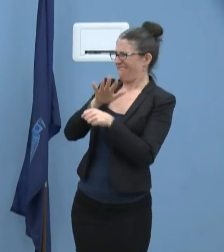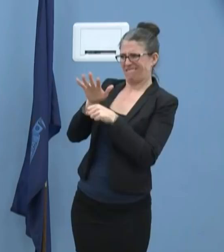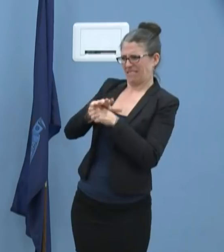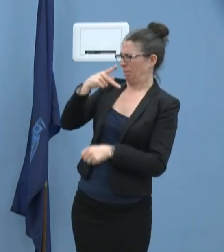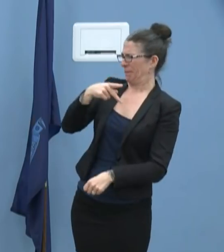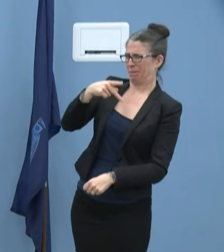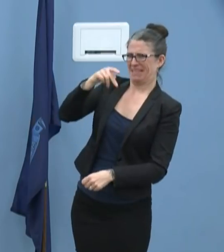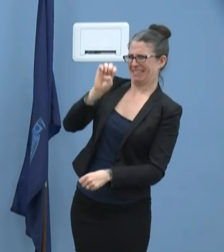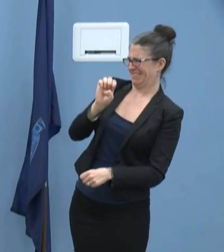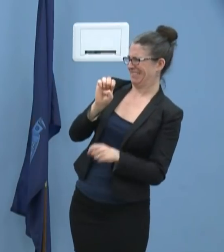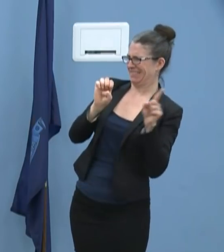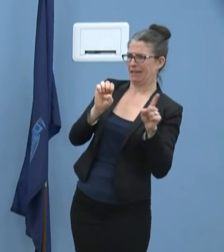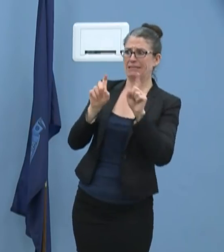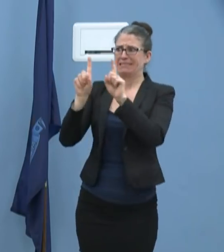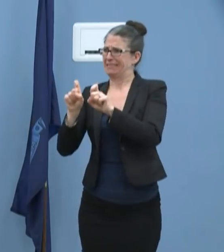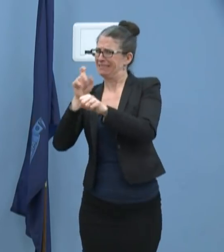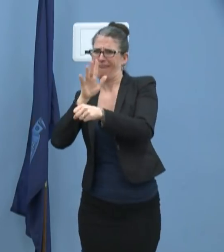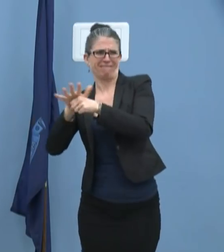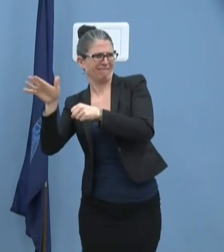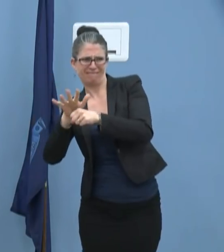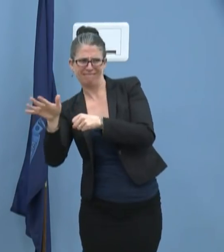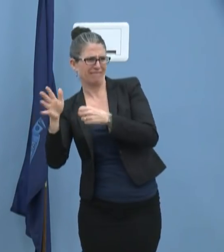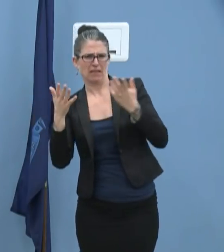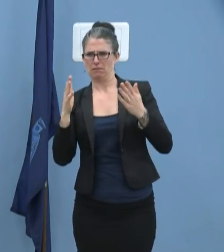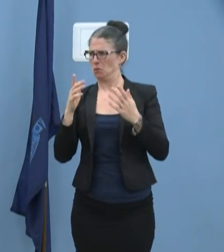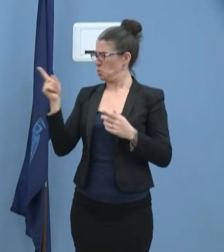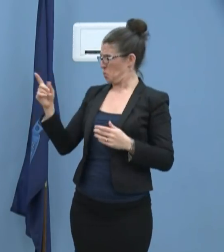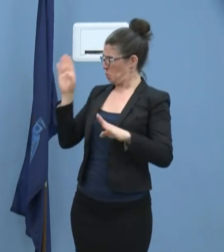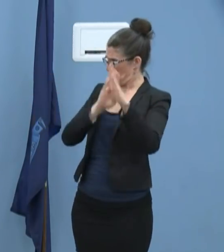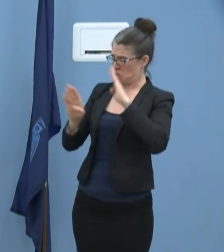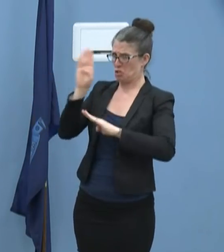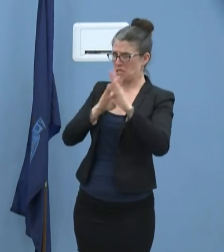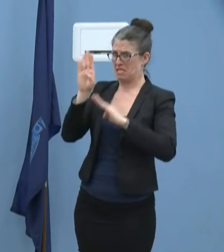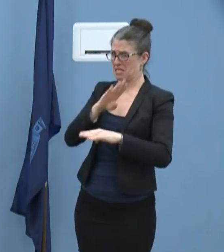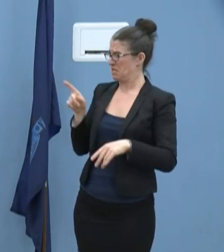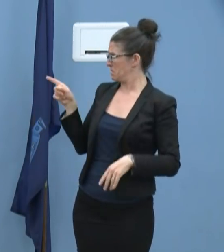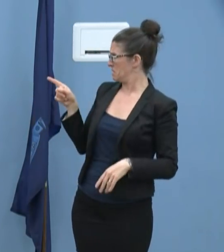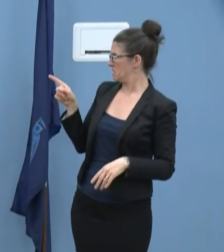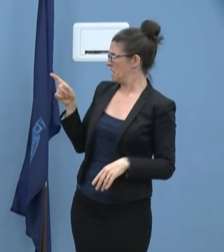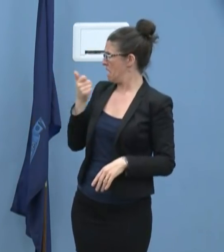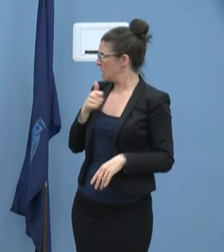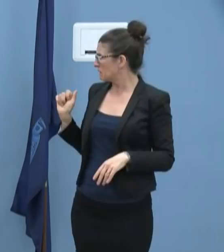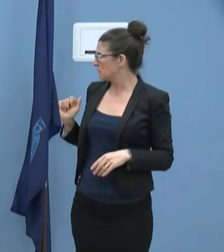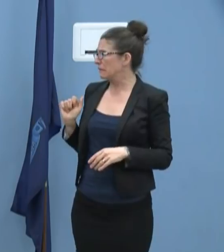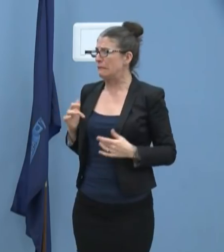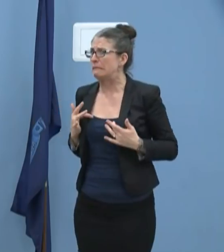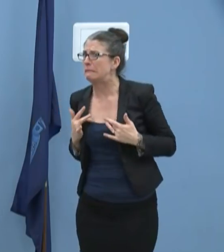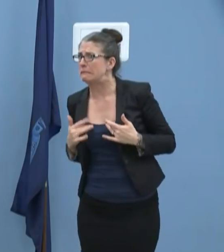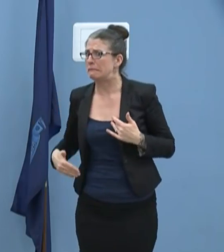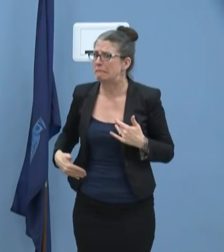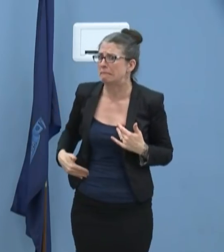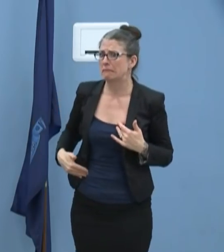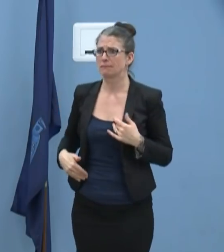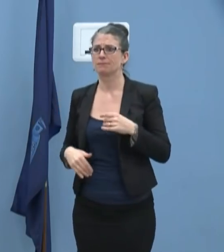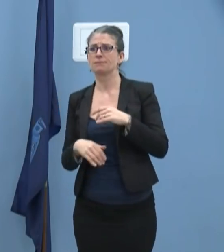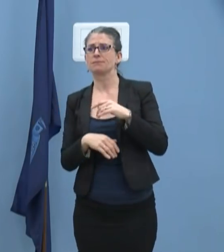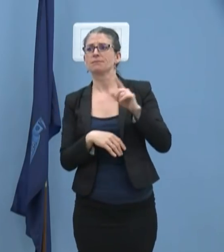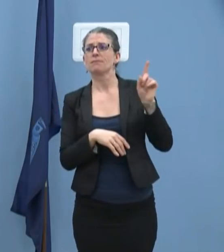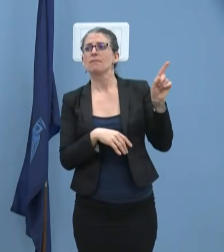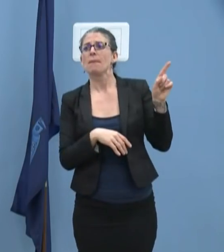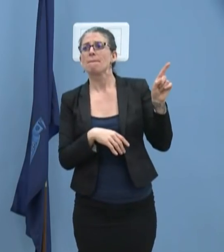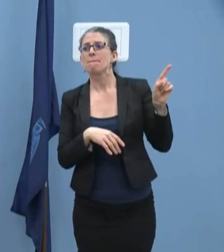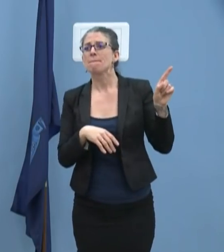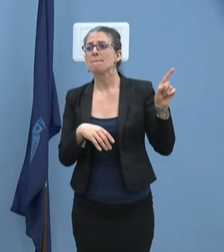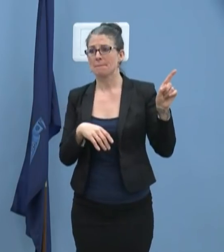yield more cases. We just generally speaking, how worried are you about that? So Steve's question is, what can we say